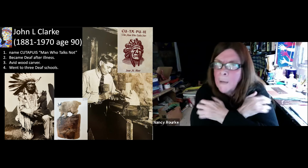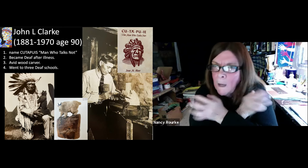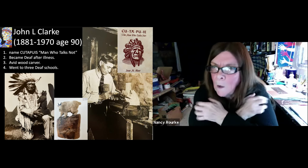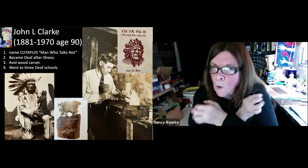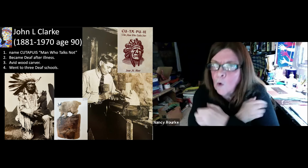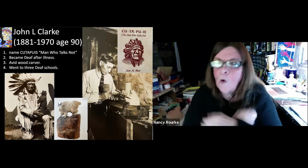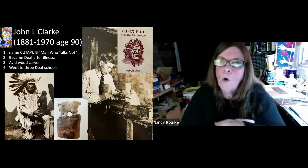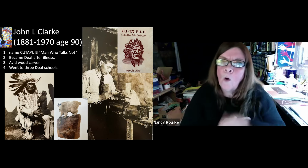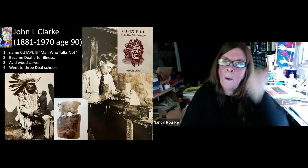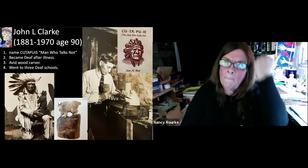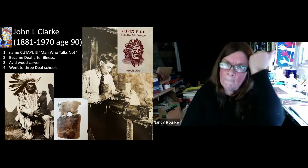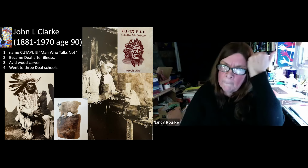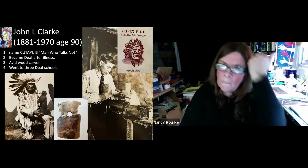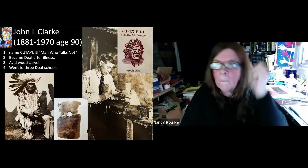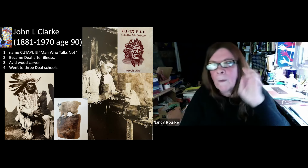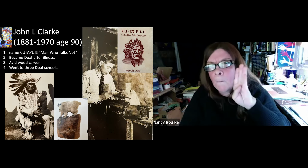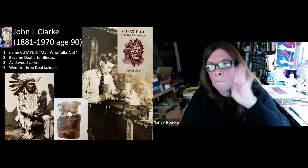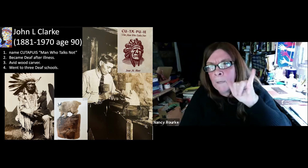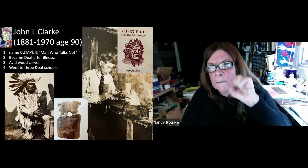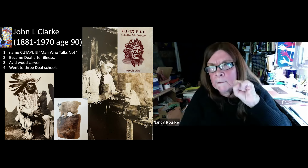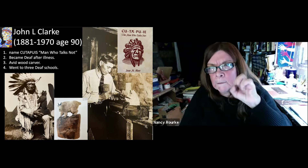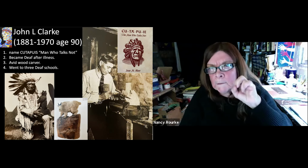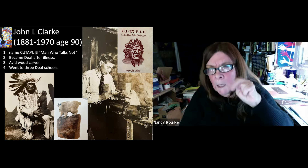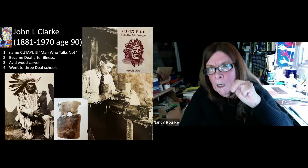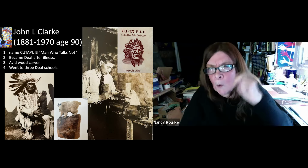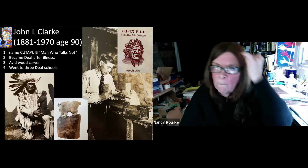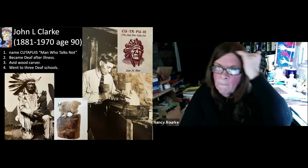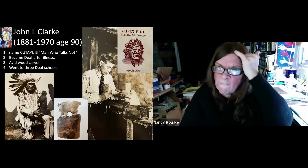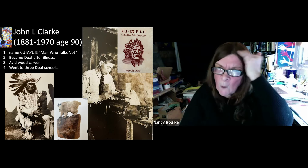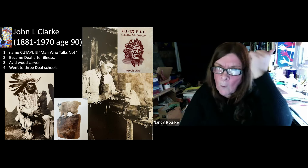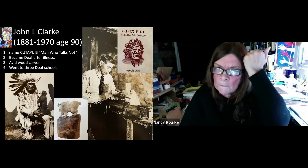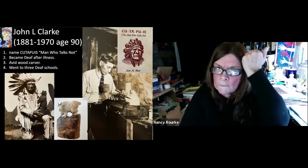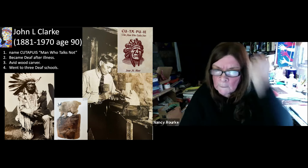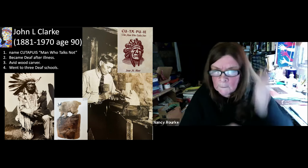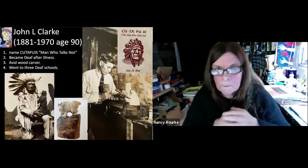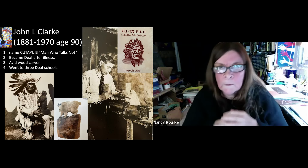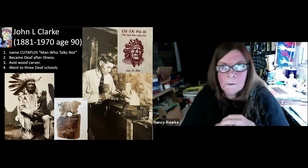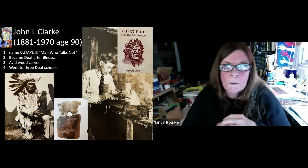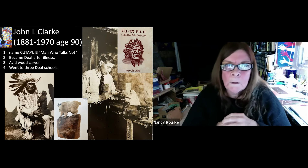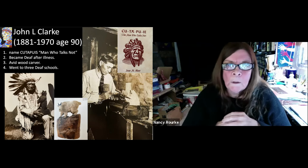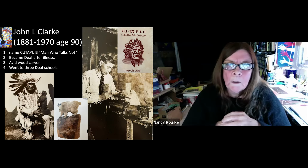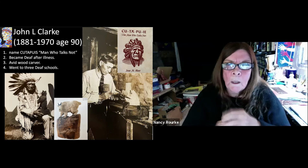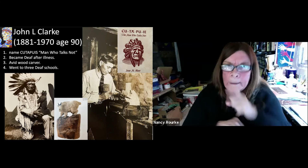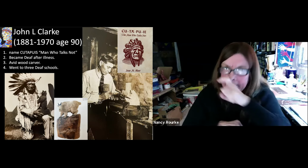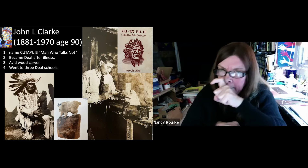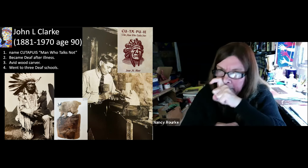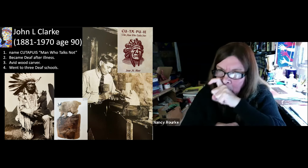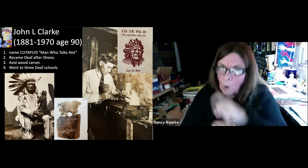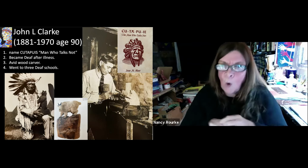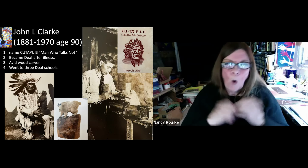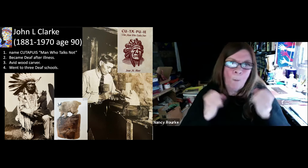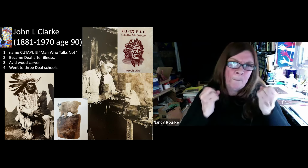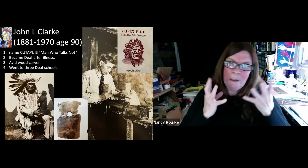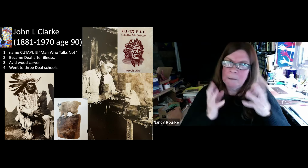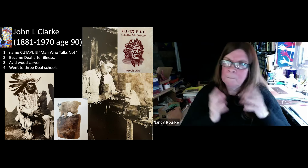Landscapes. Even. Like for example. Mountain goats. Bears. And bison. This is a sign for bison